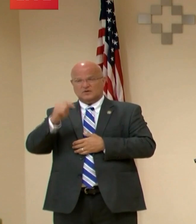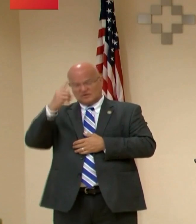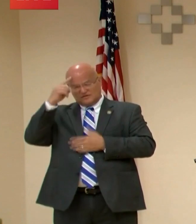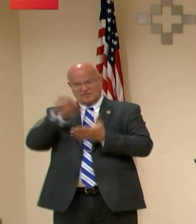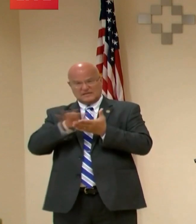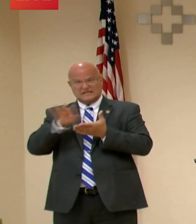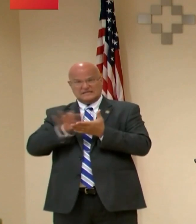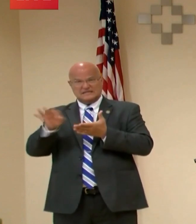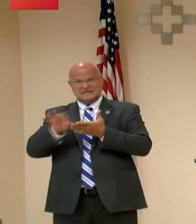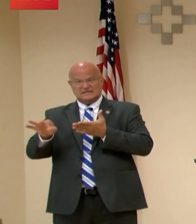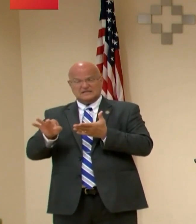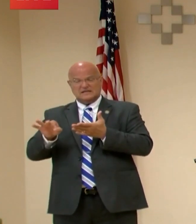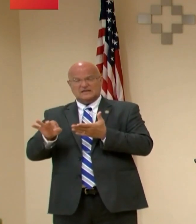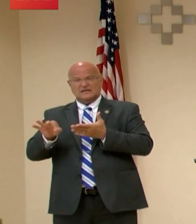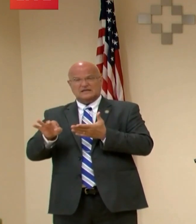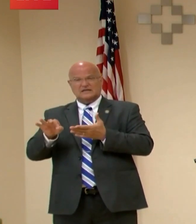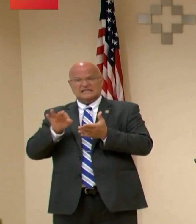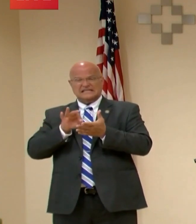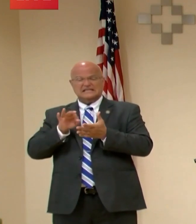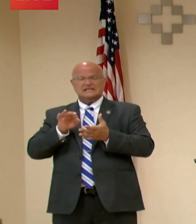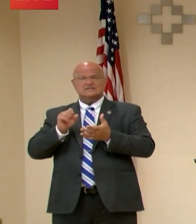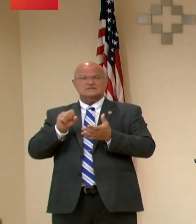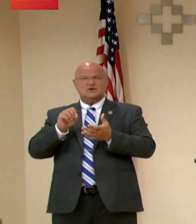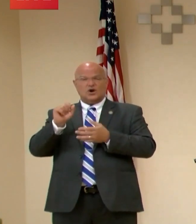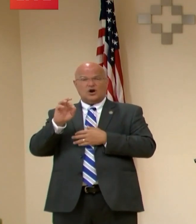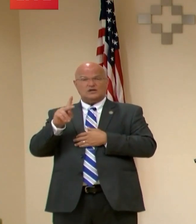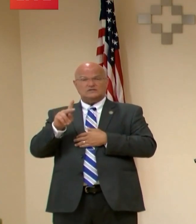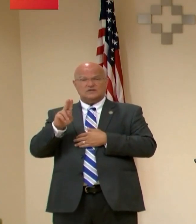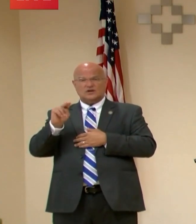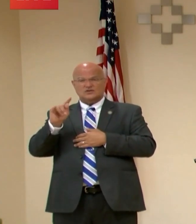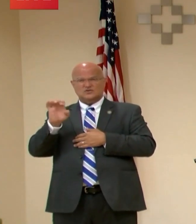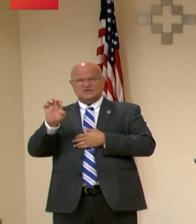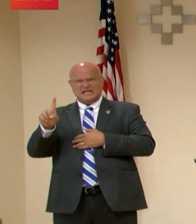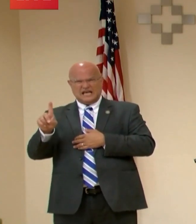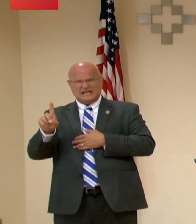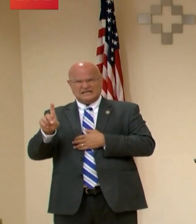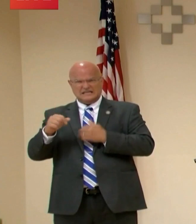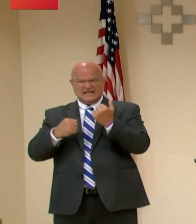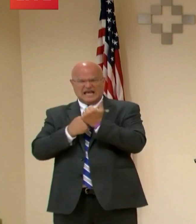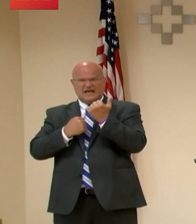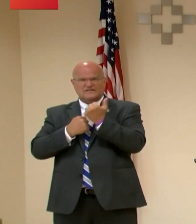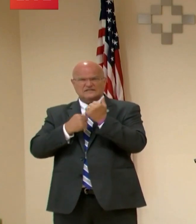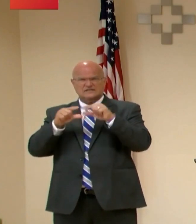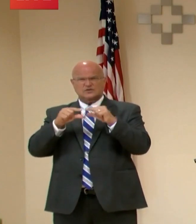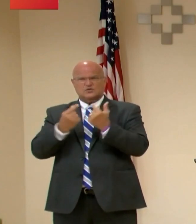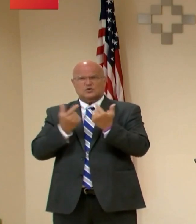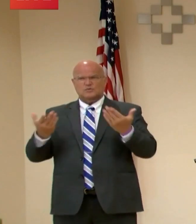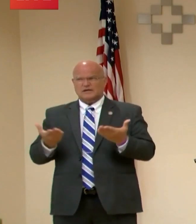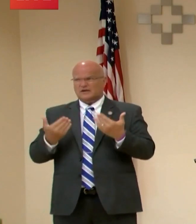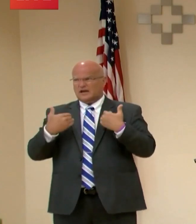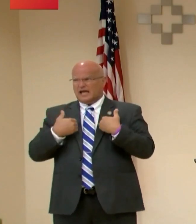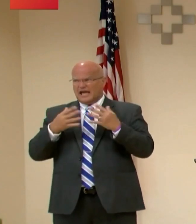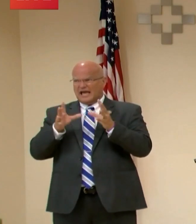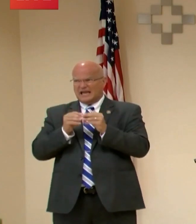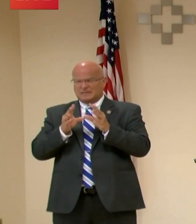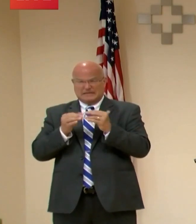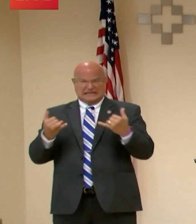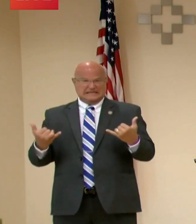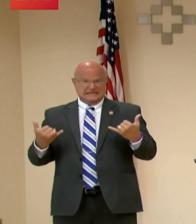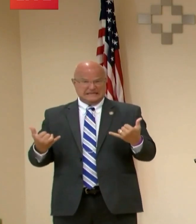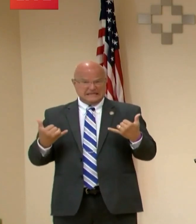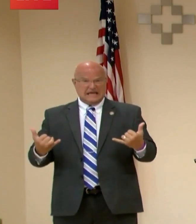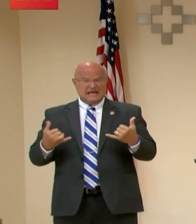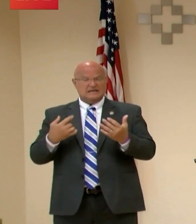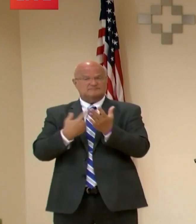census apportionment count? Arkansas United, advocacy group here, had a meeting